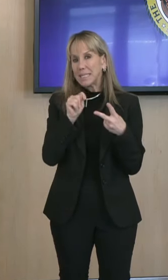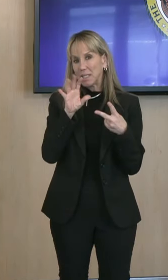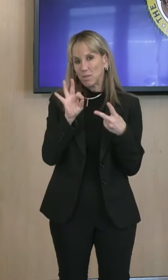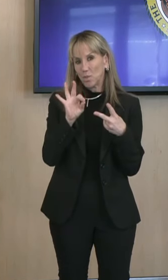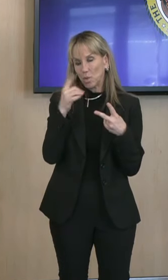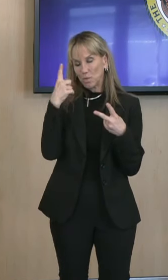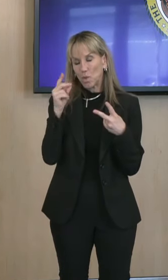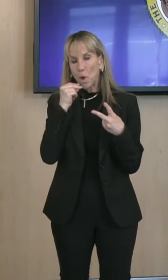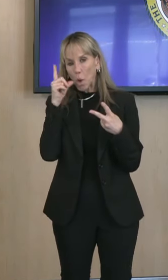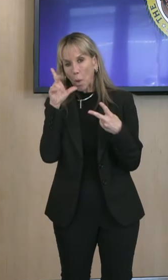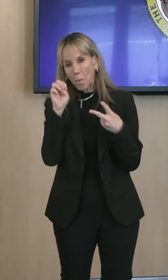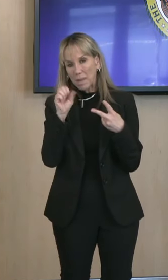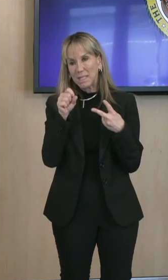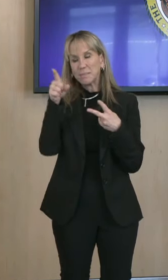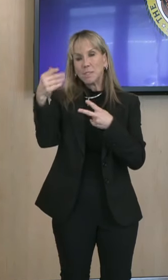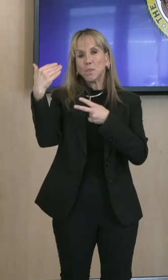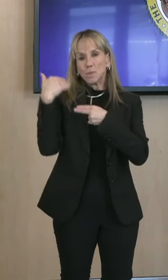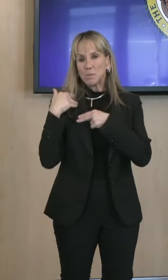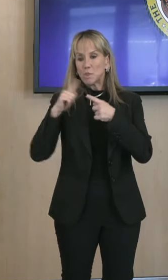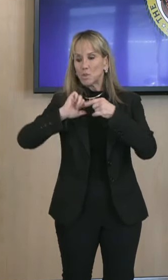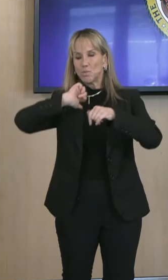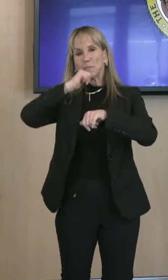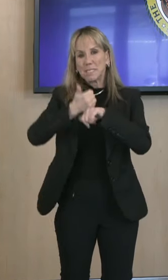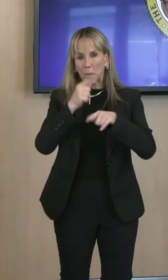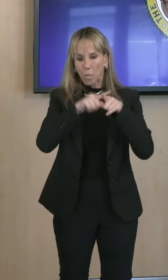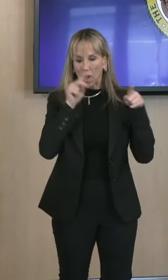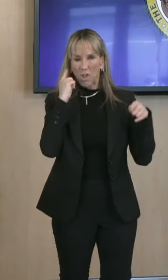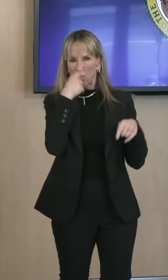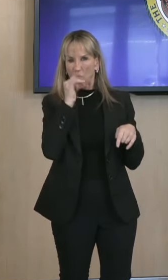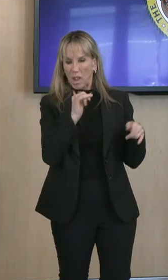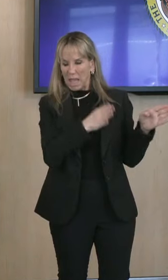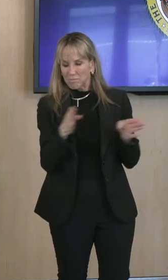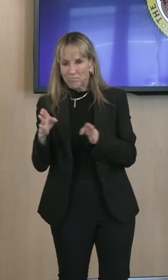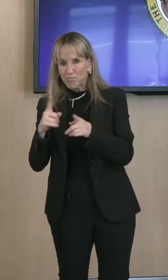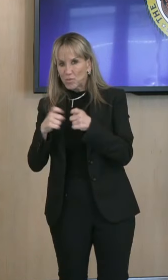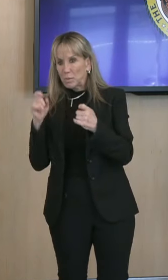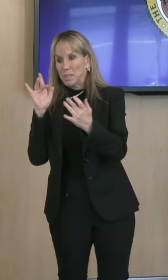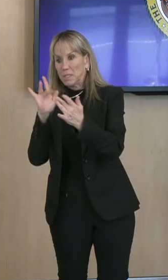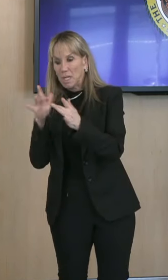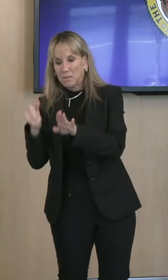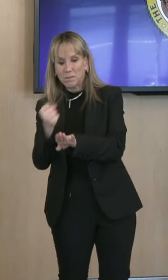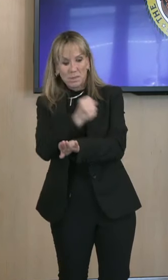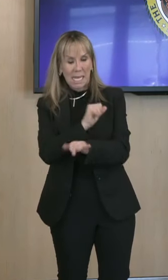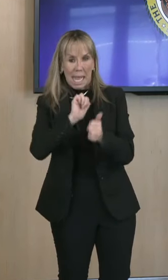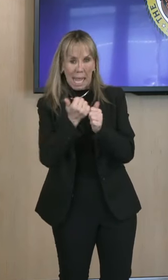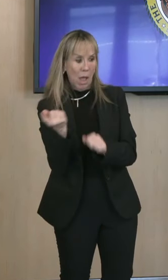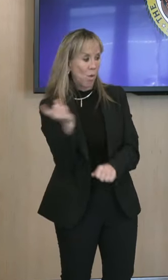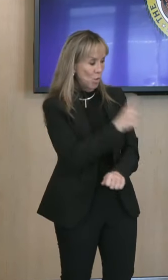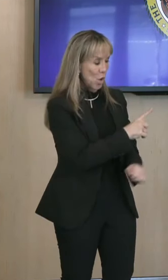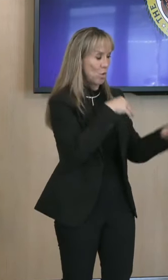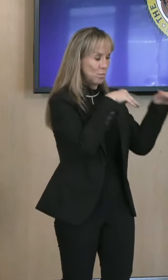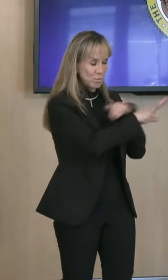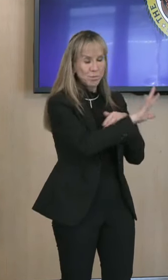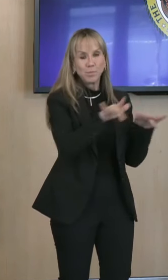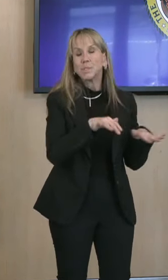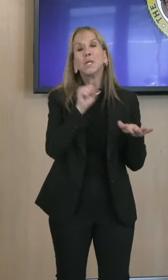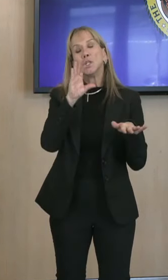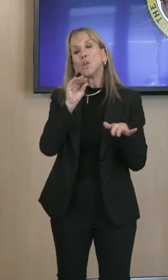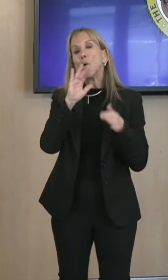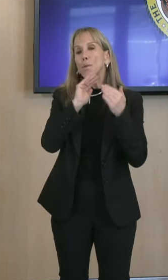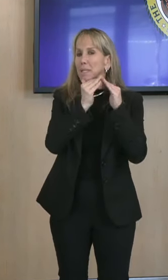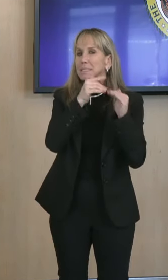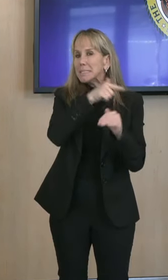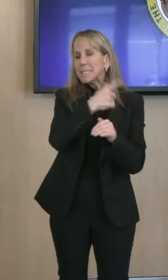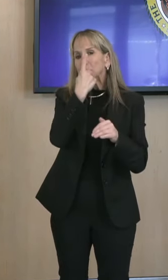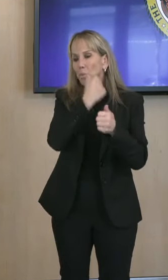structure, and the transportation of individuals there. The county is playing a role both as a financial supporter of the effort, but also